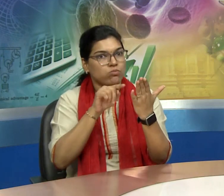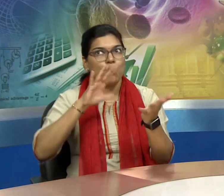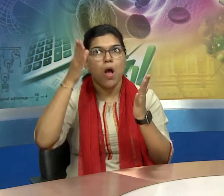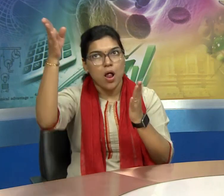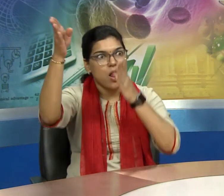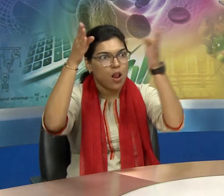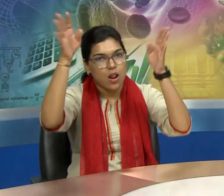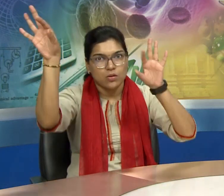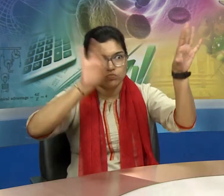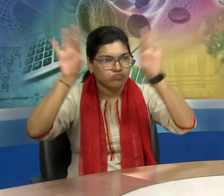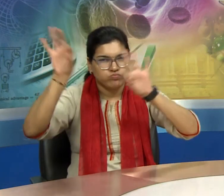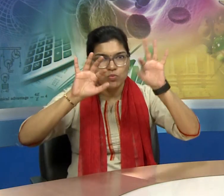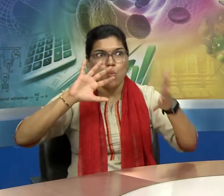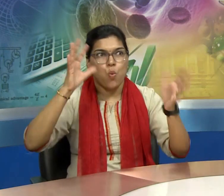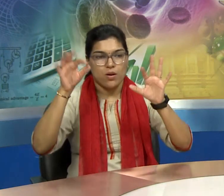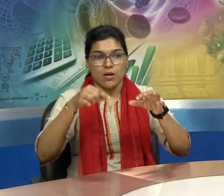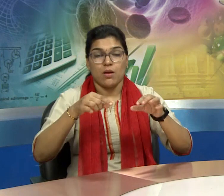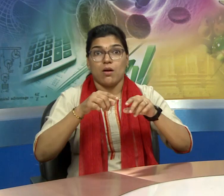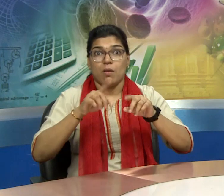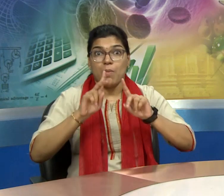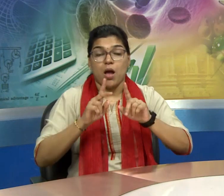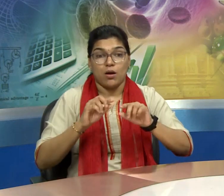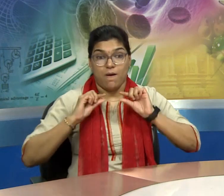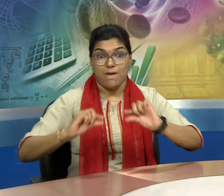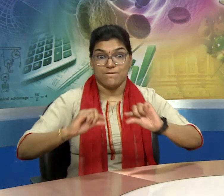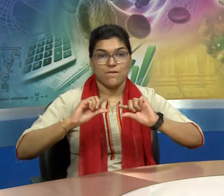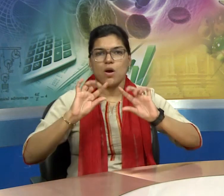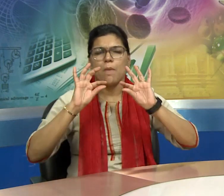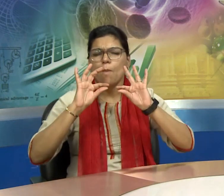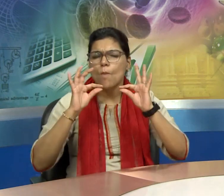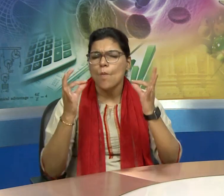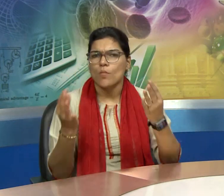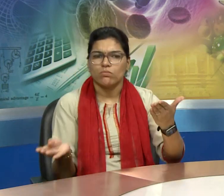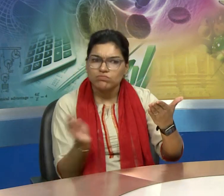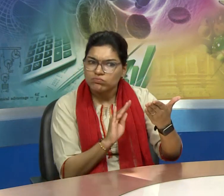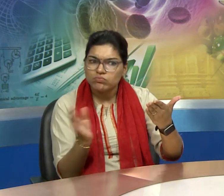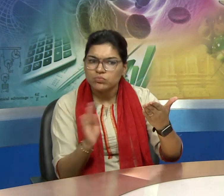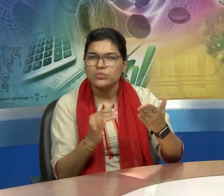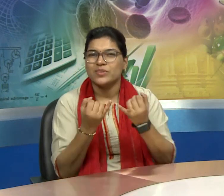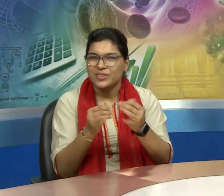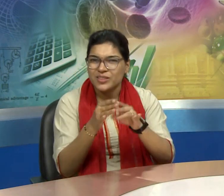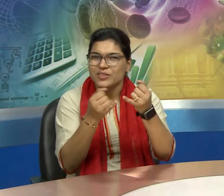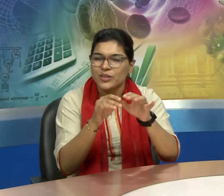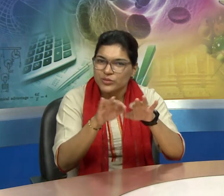But important thing is these periodicals are not the fat books. These are the just, you can